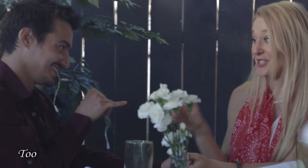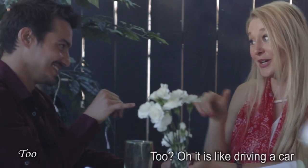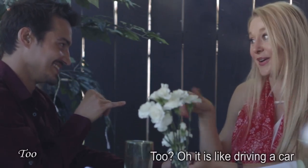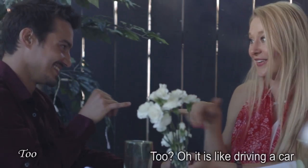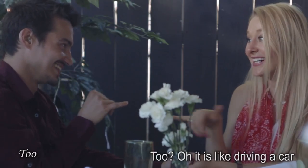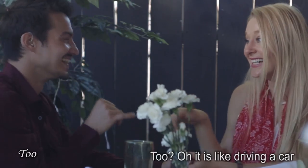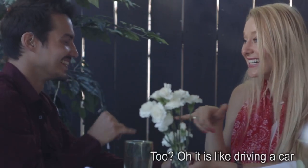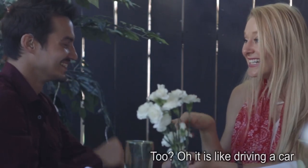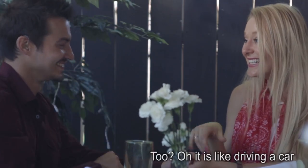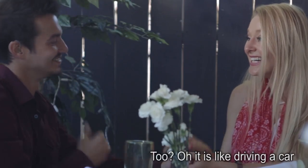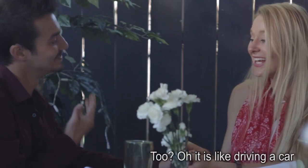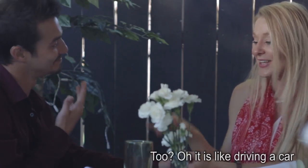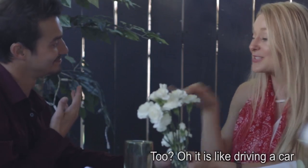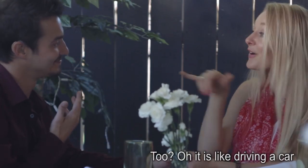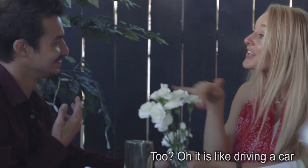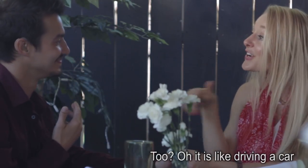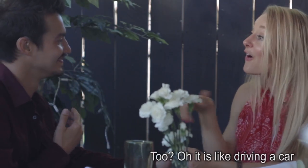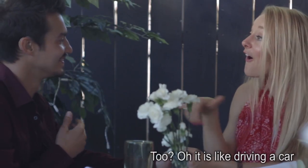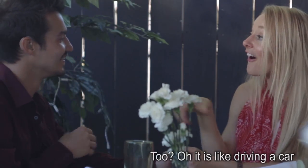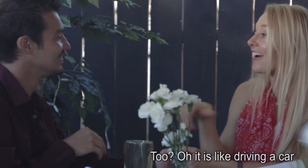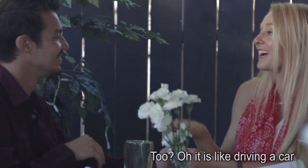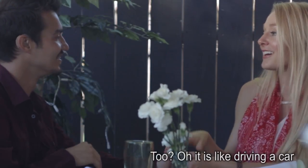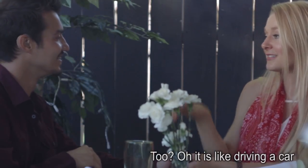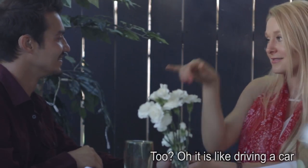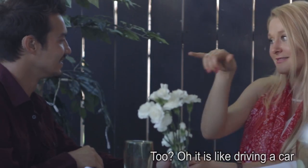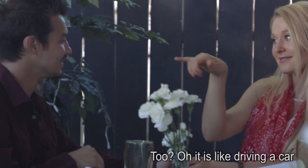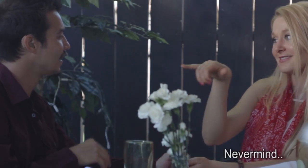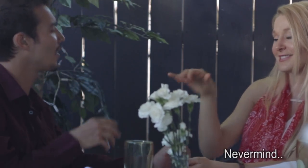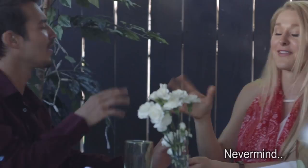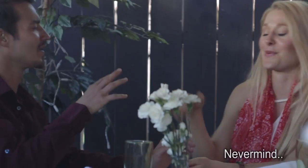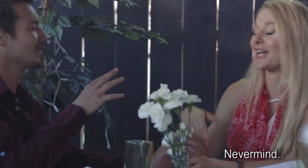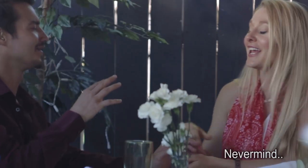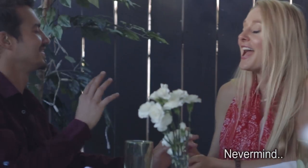too. Like driving a car. Never mind.